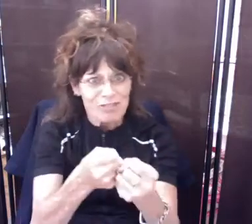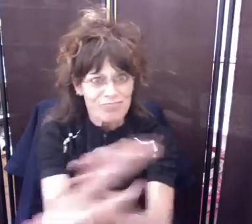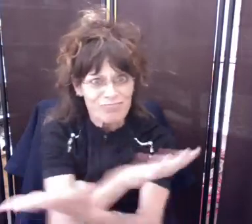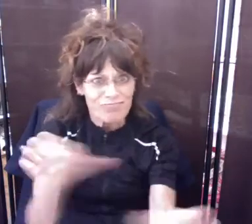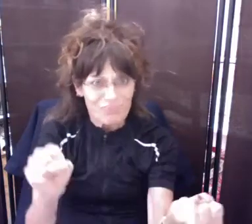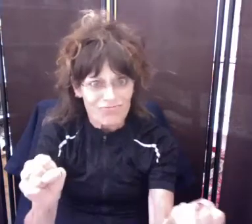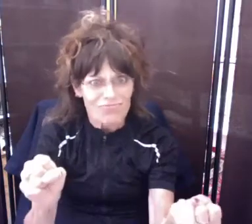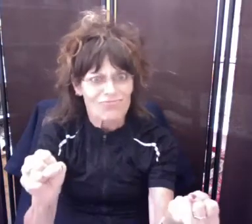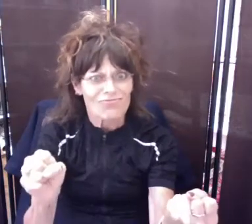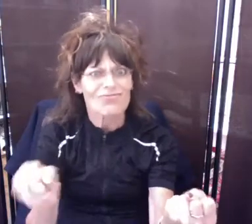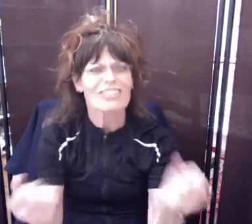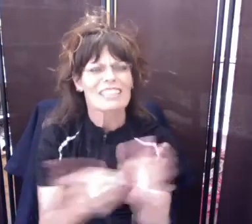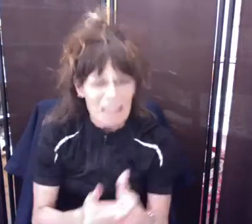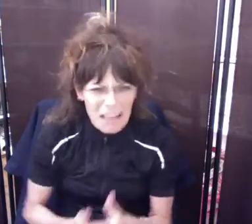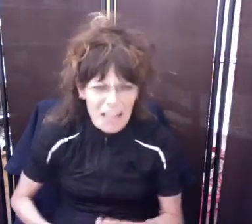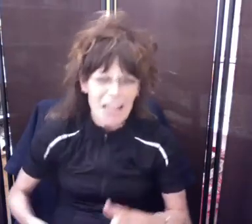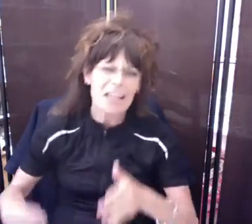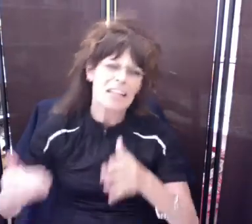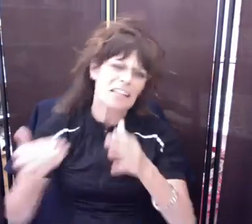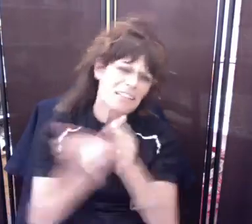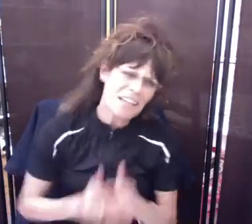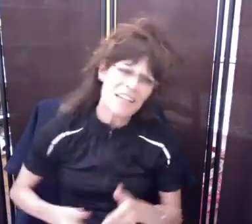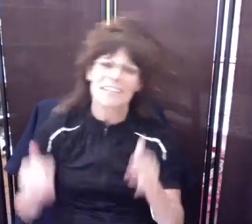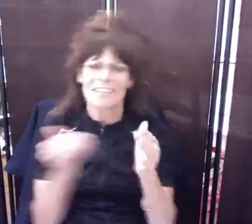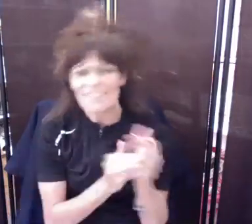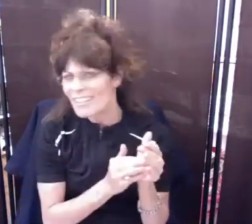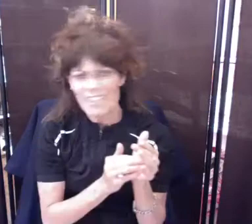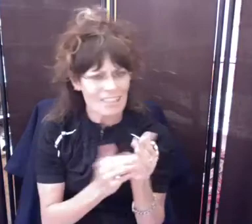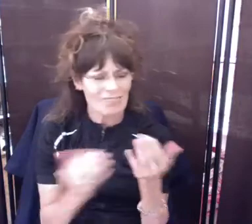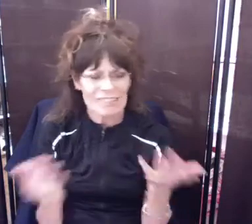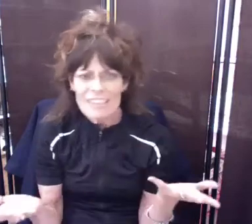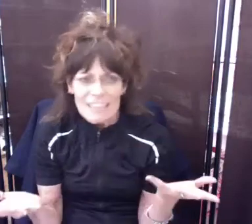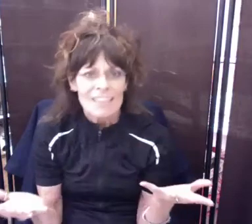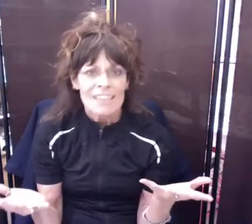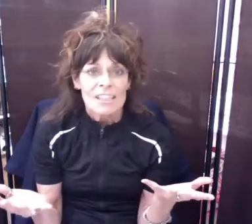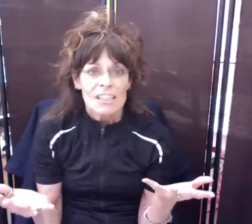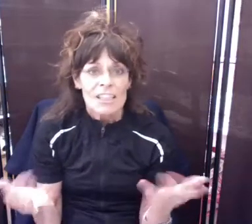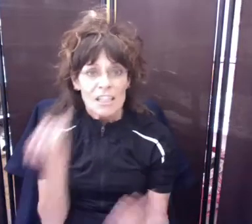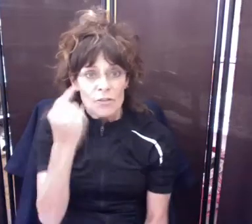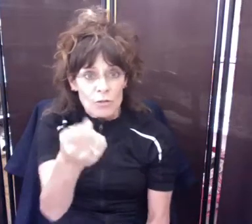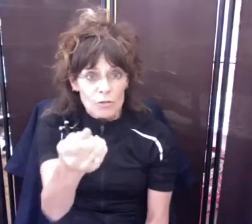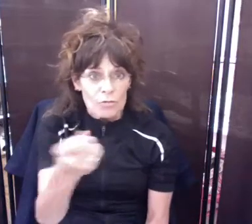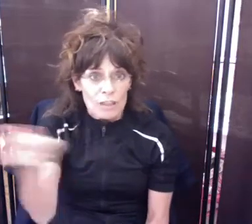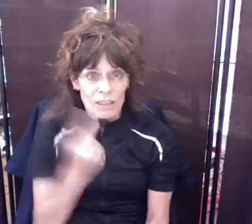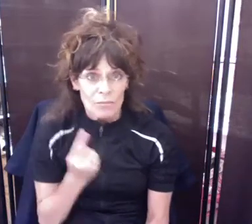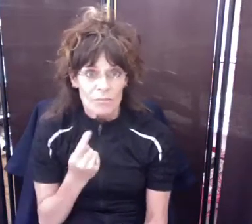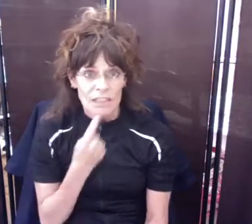this over and over and over again. And if you would come up to me and you would say, Chris, like